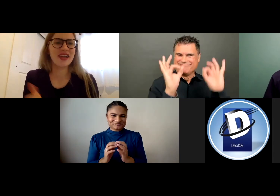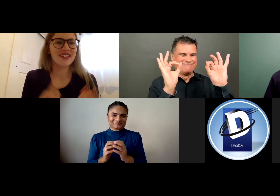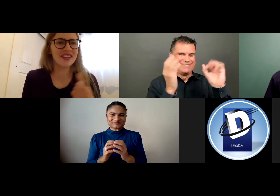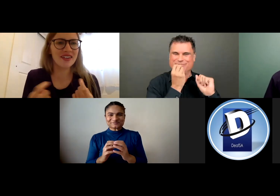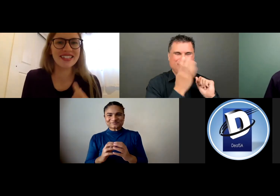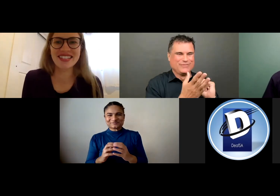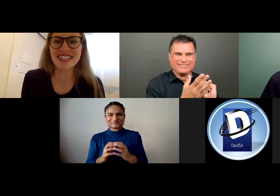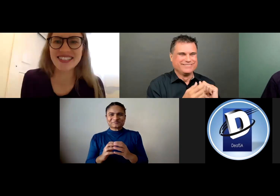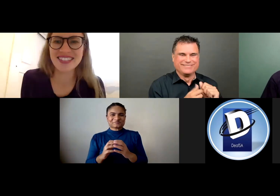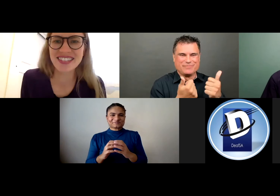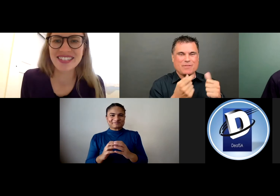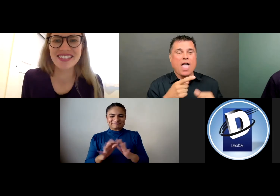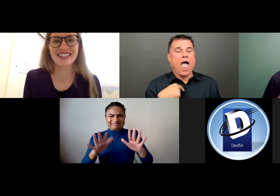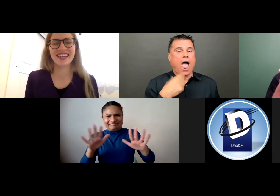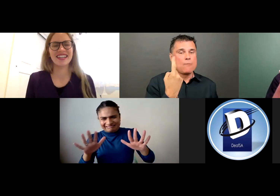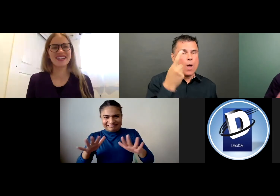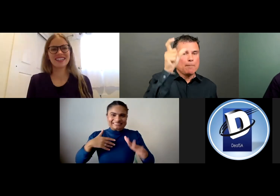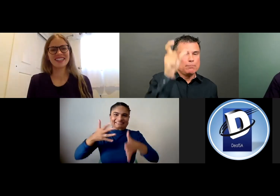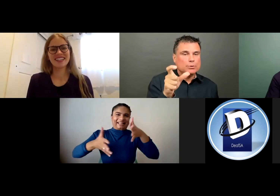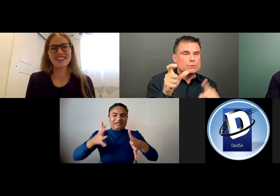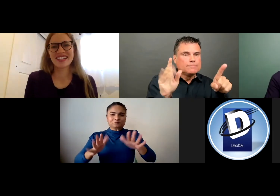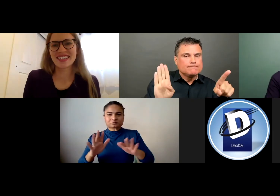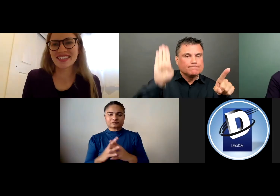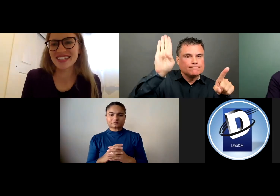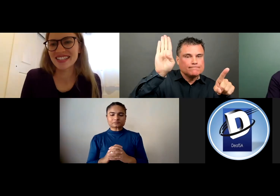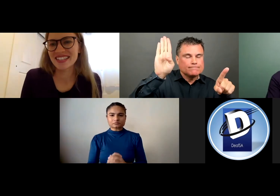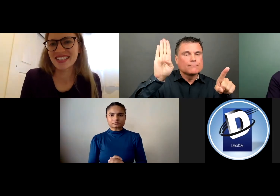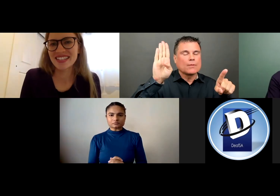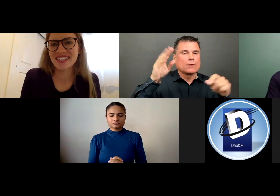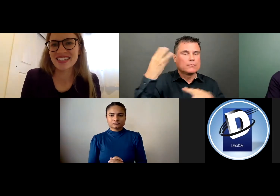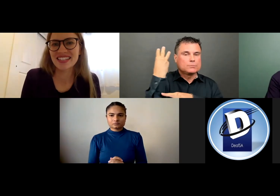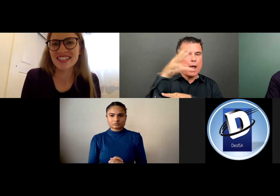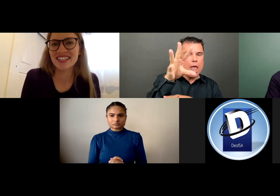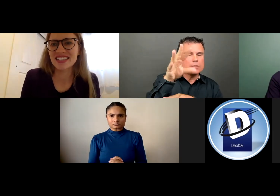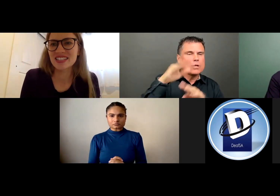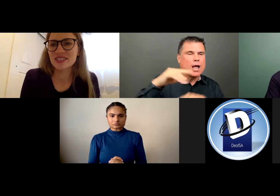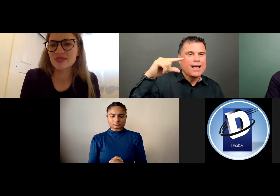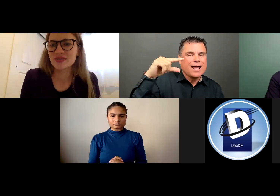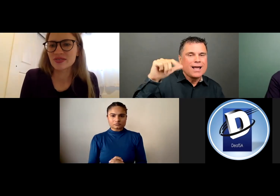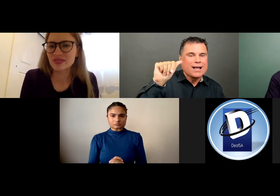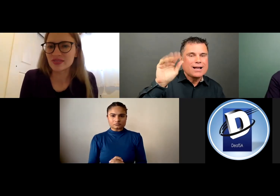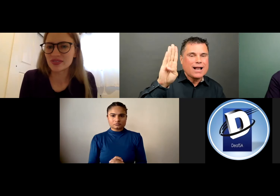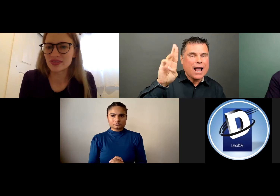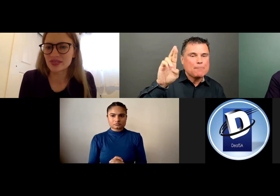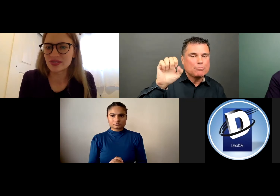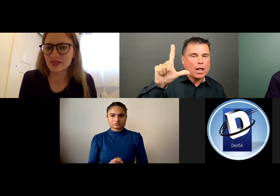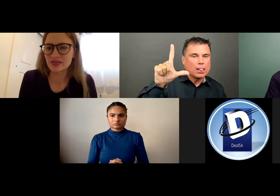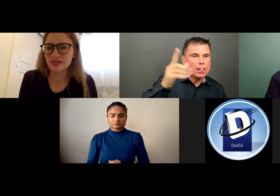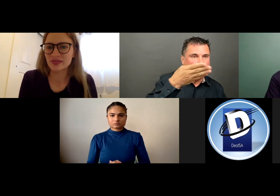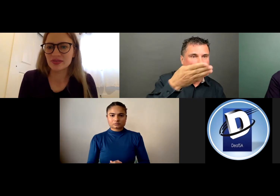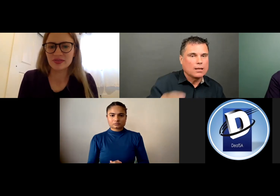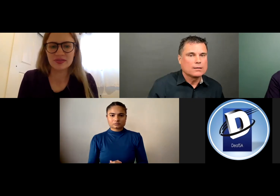Do we have other questions? Nigel, okay. You were clear. Thank you. It was beautiful. Thank you. There's one person that raised